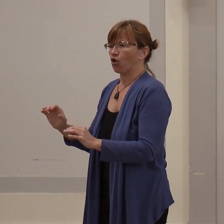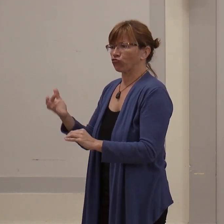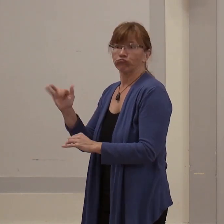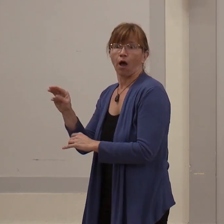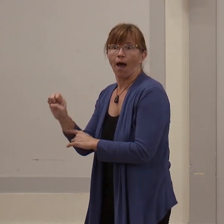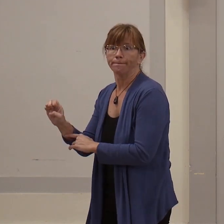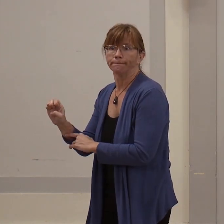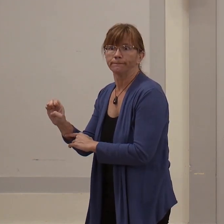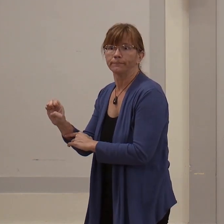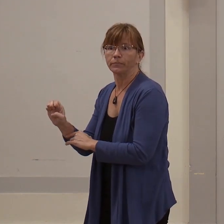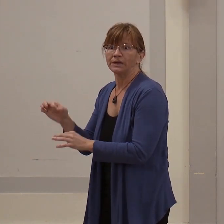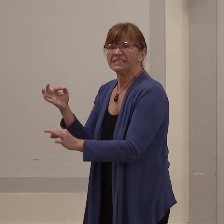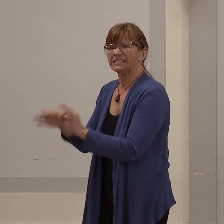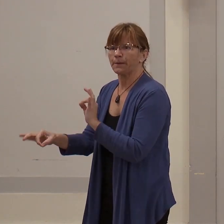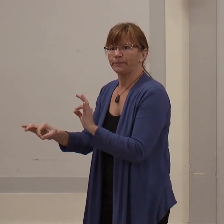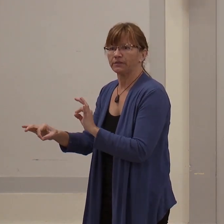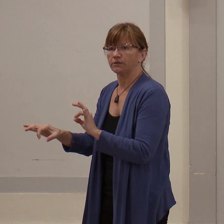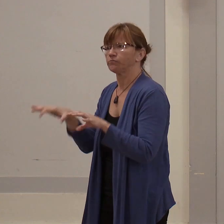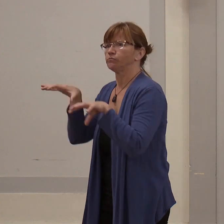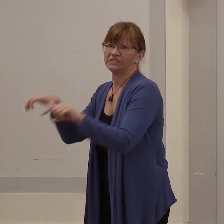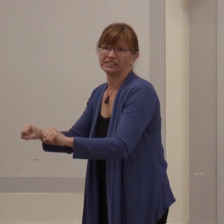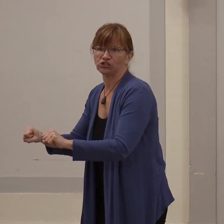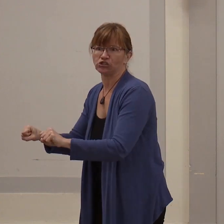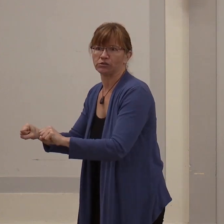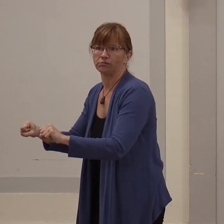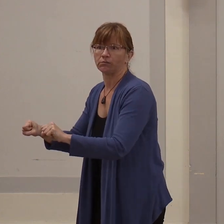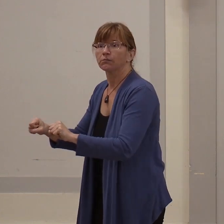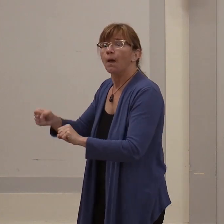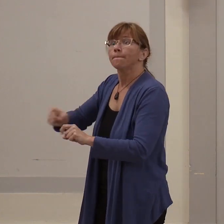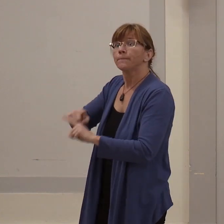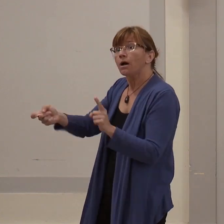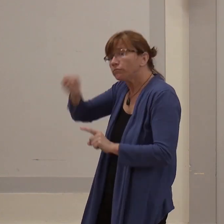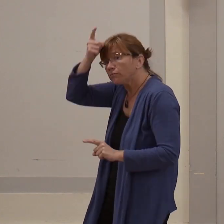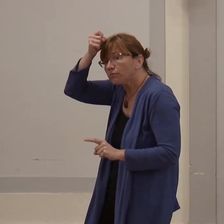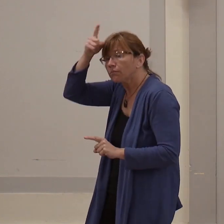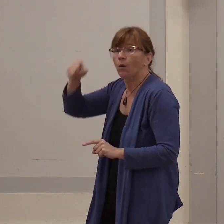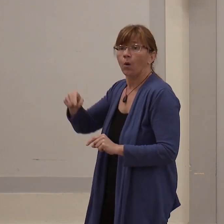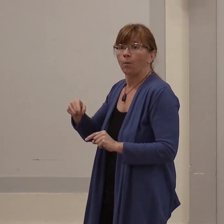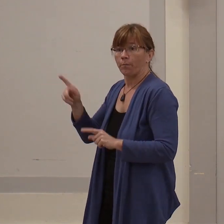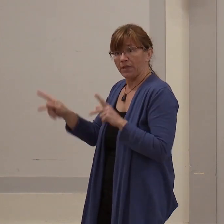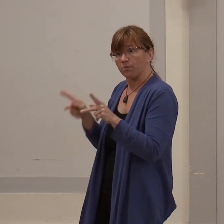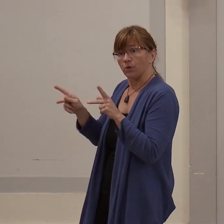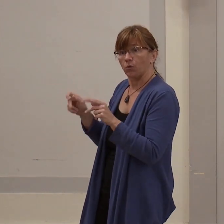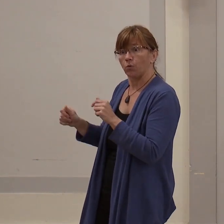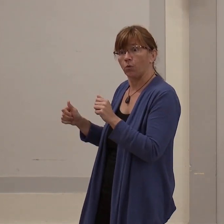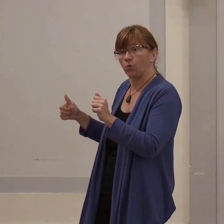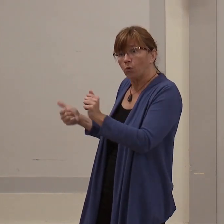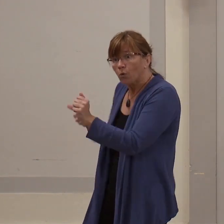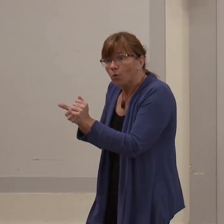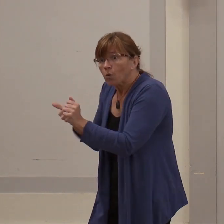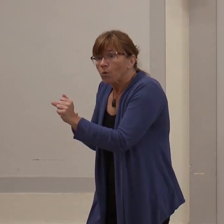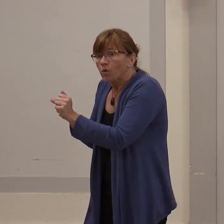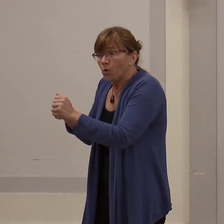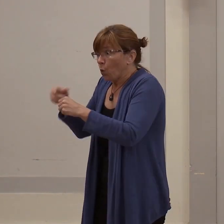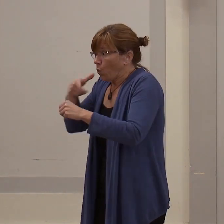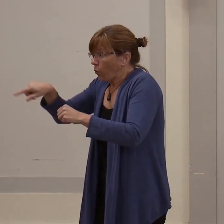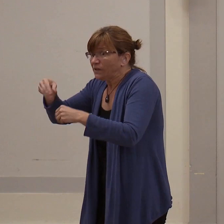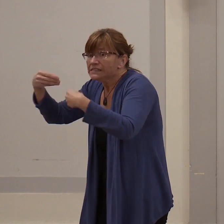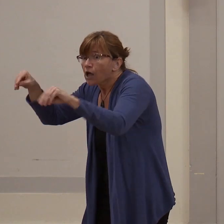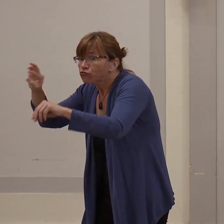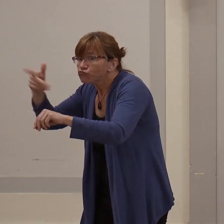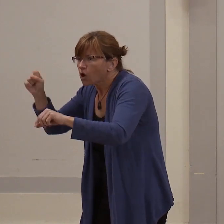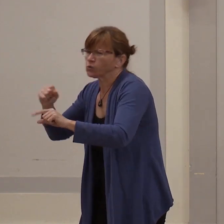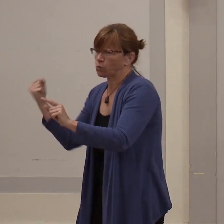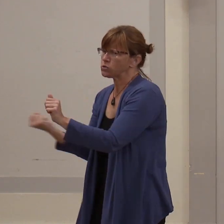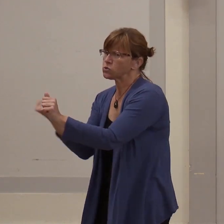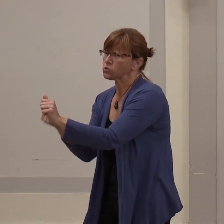remain dedicated and vigilant about going after people selling drugs in our city. Do you feel like you have enough information from the state's attorney's office, though,